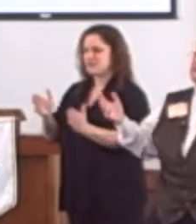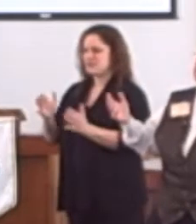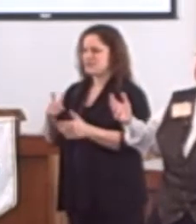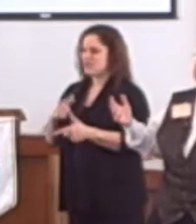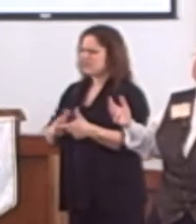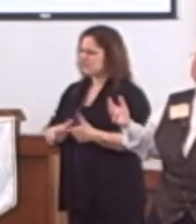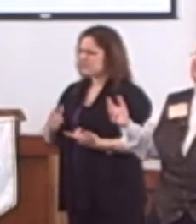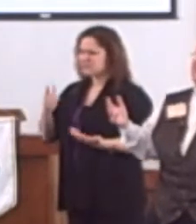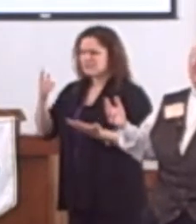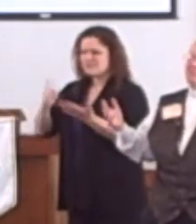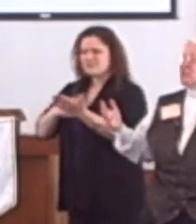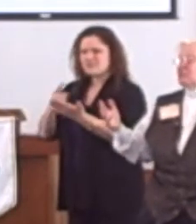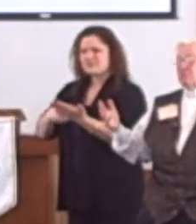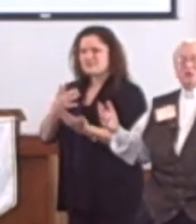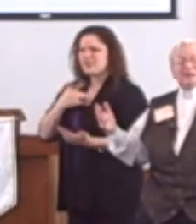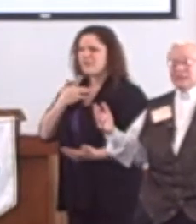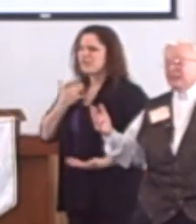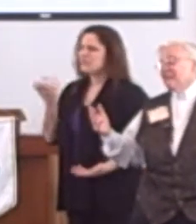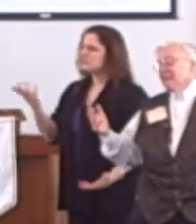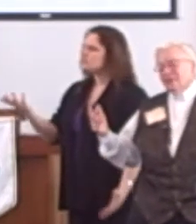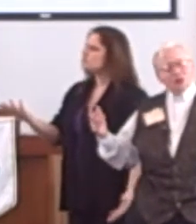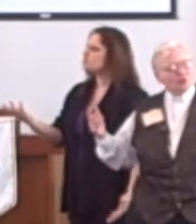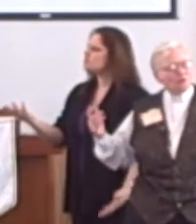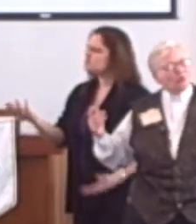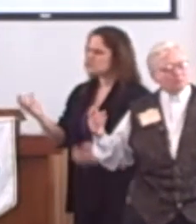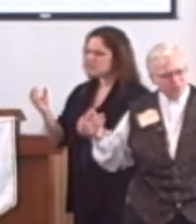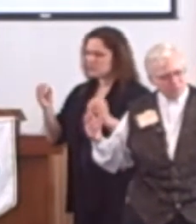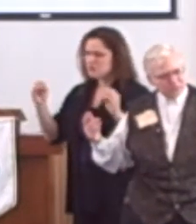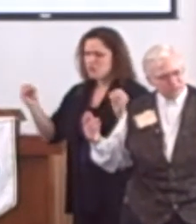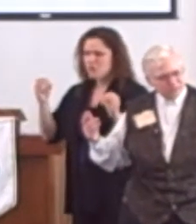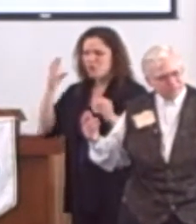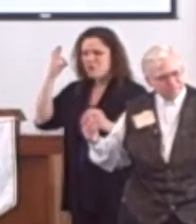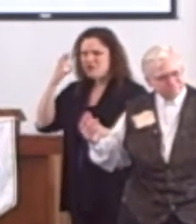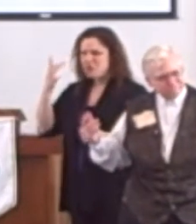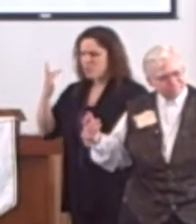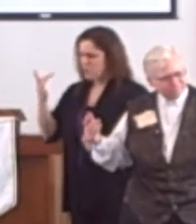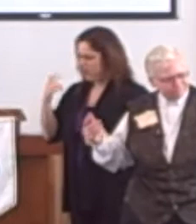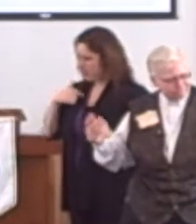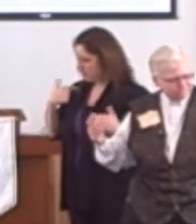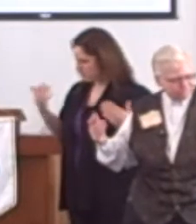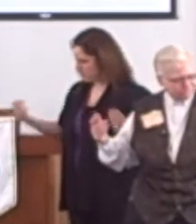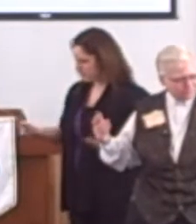I think there is really no